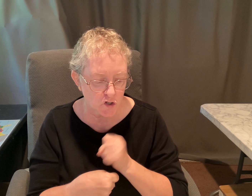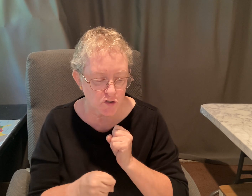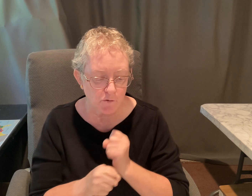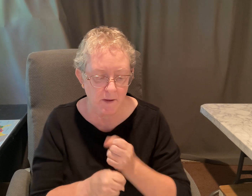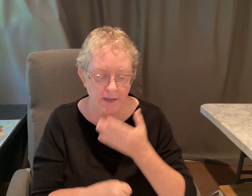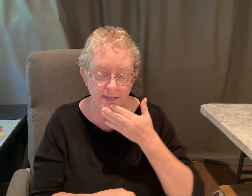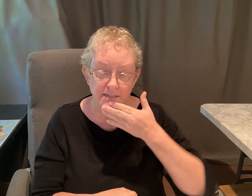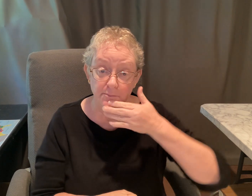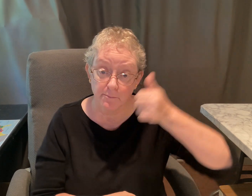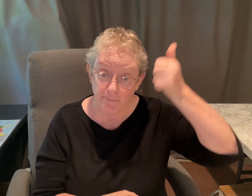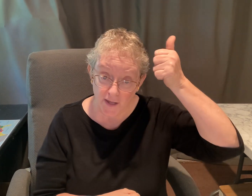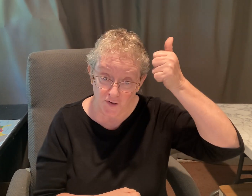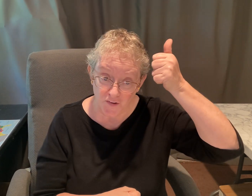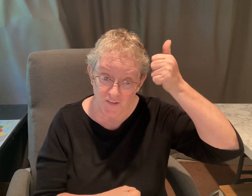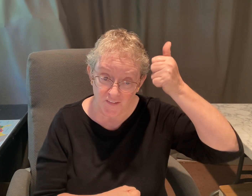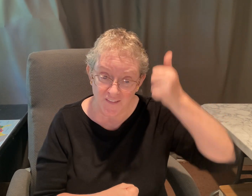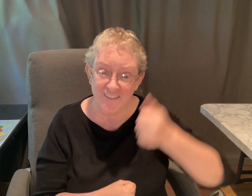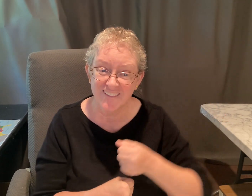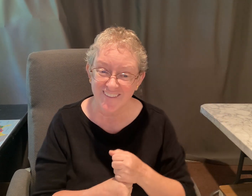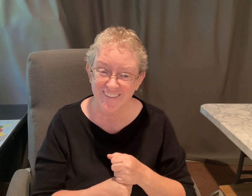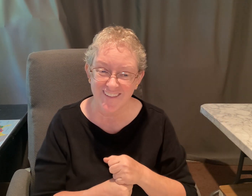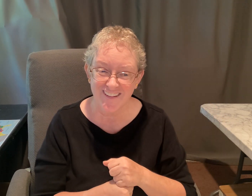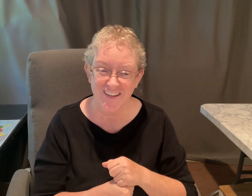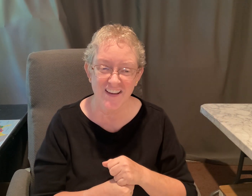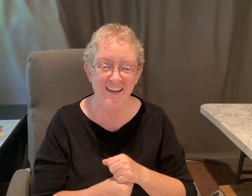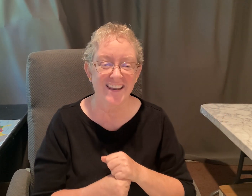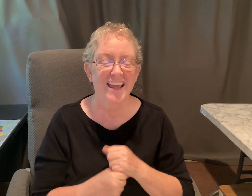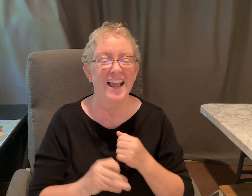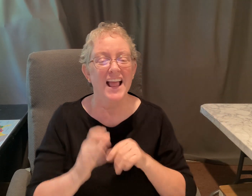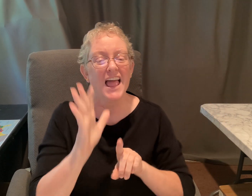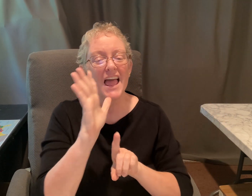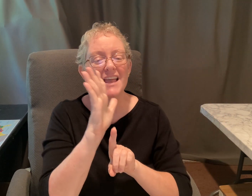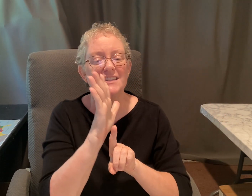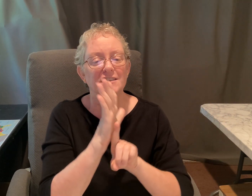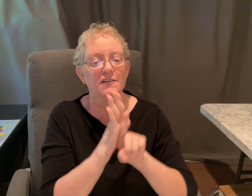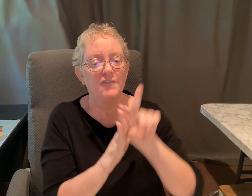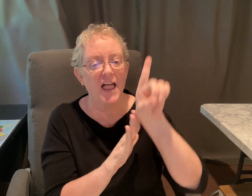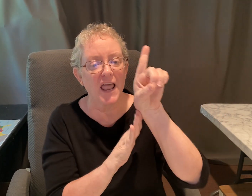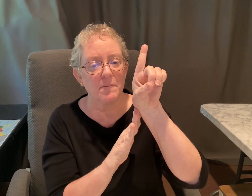to make it better? Good. Develop.